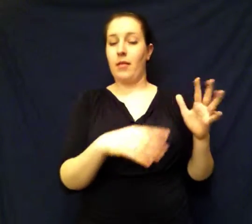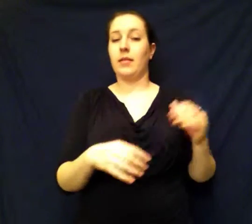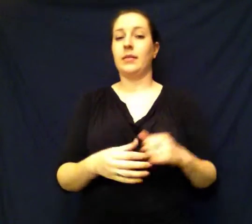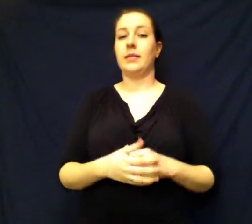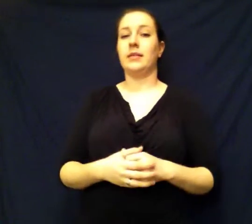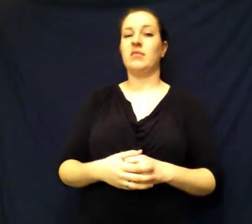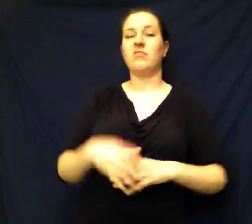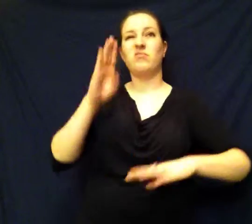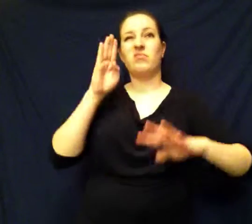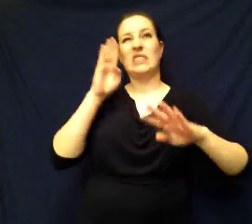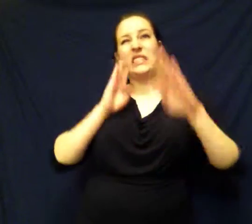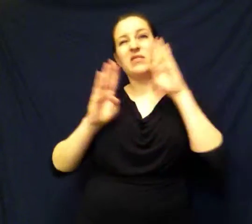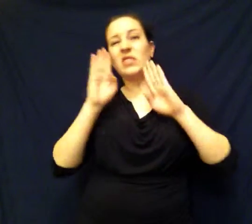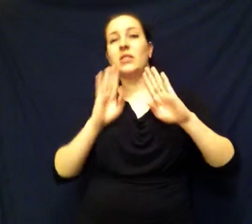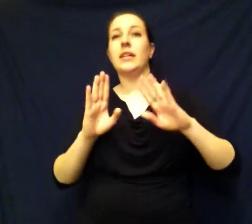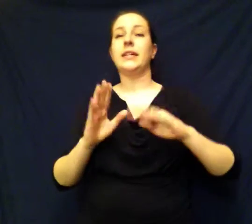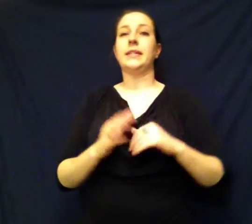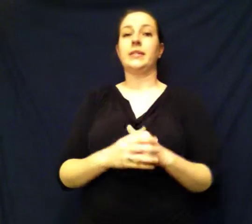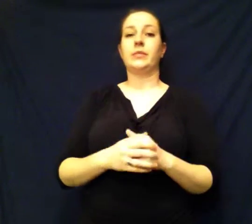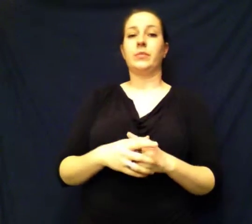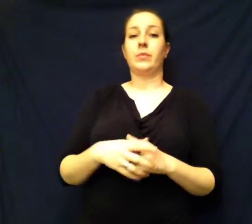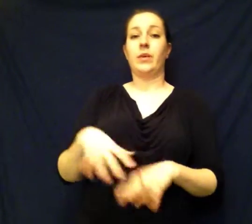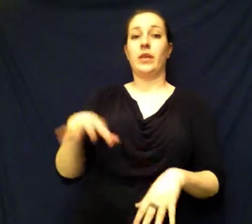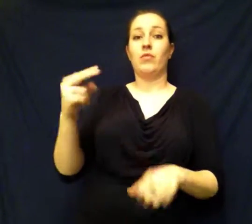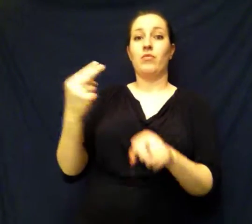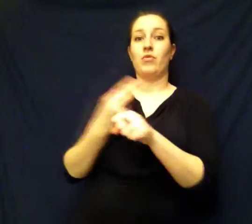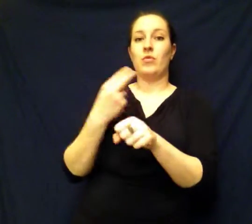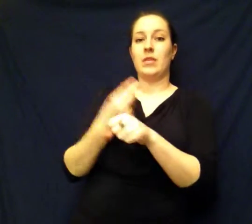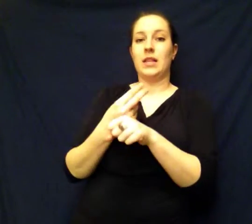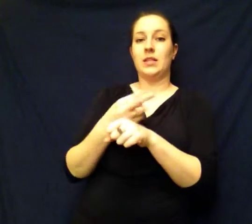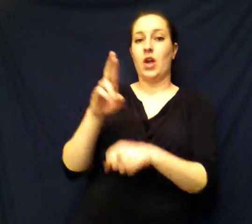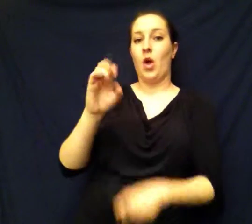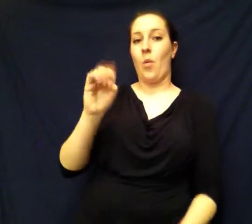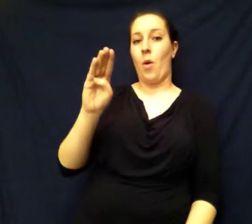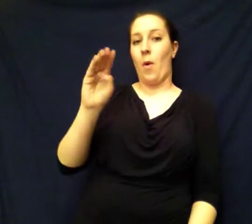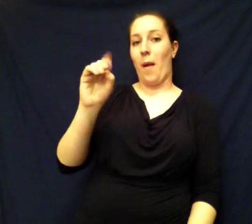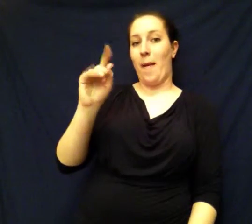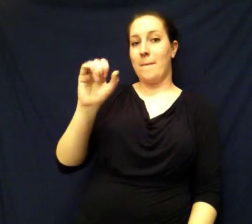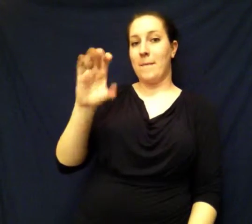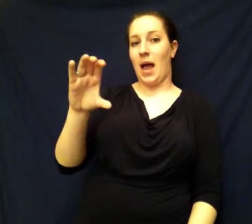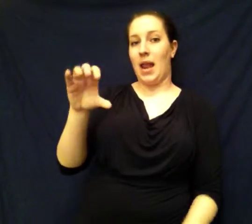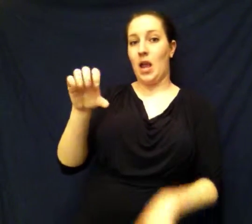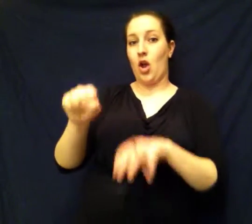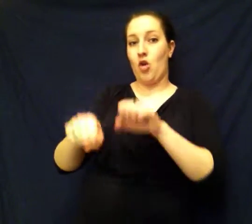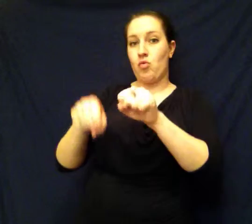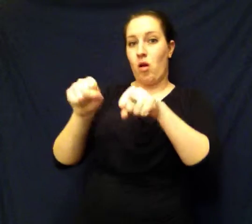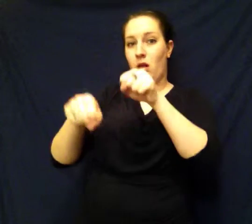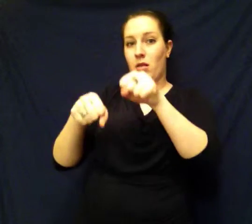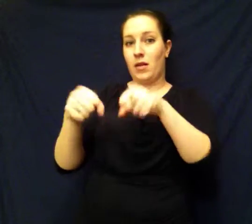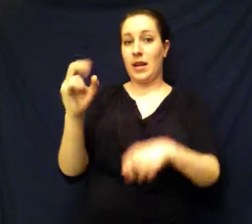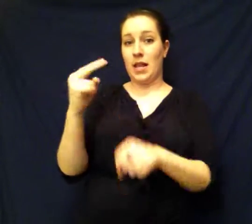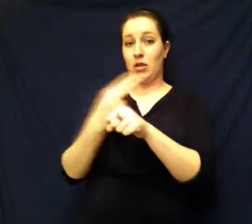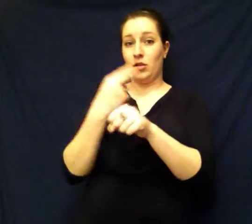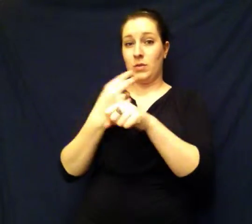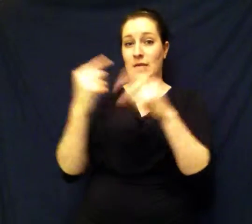these guys in ViruSight, and they have a robotic crawler that crawls along on 6 wheels and has a light in front